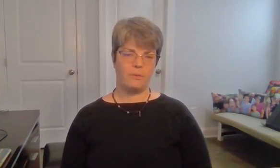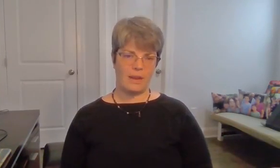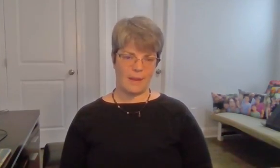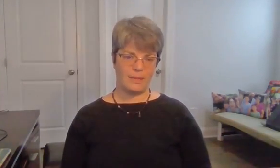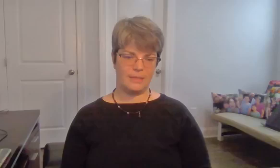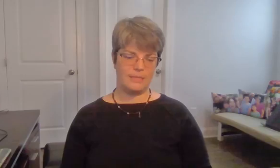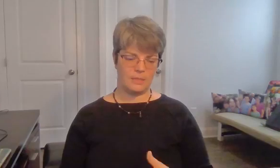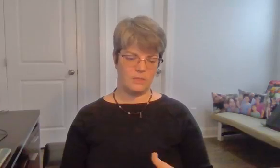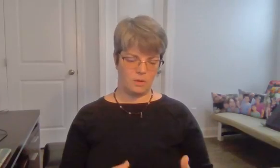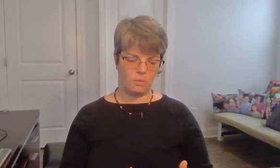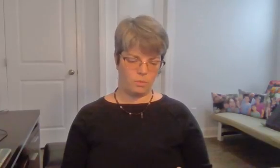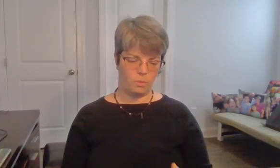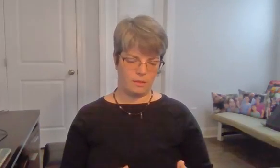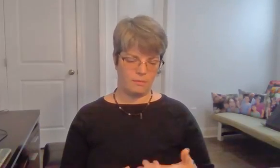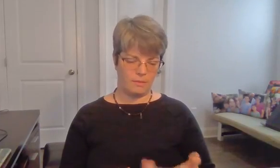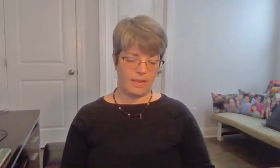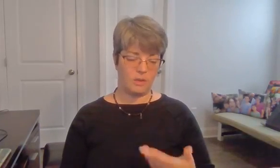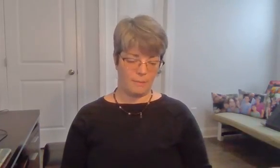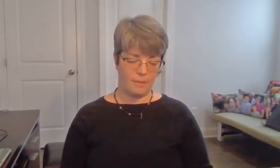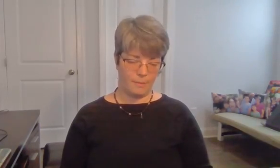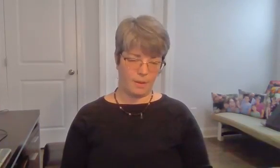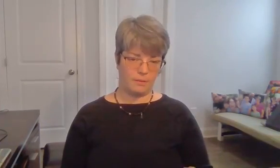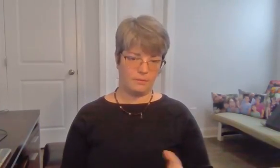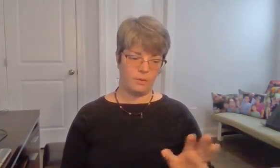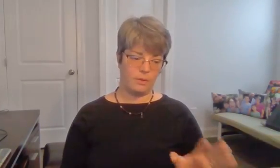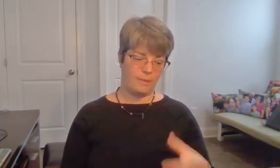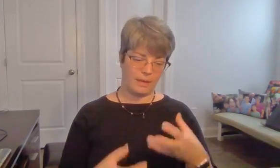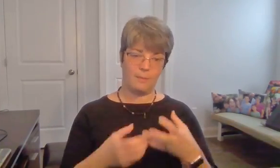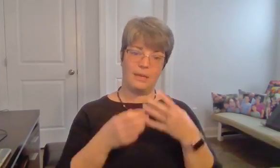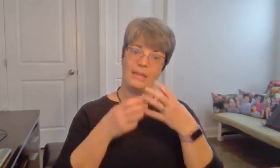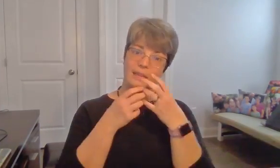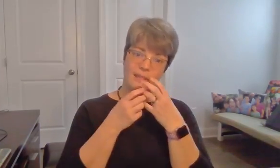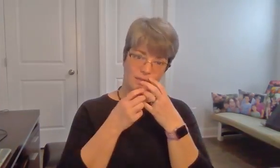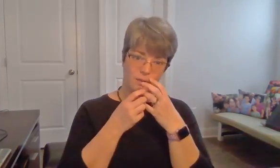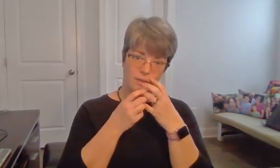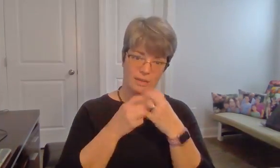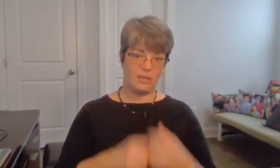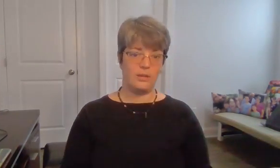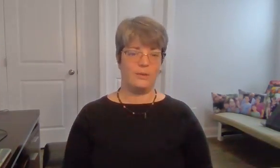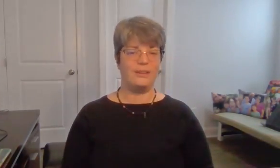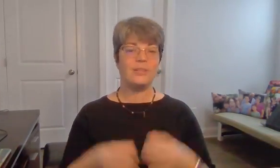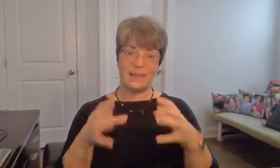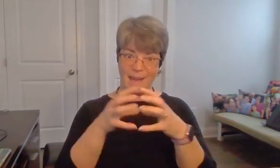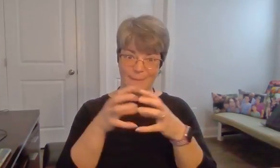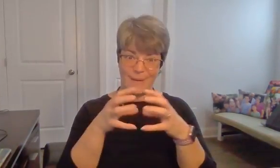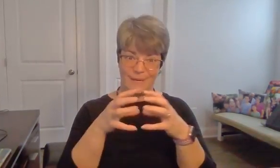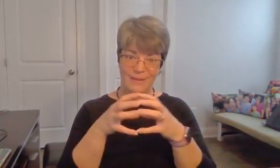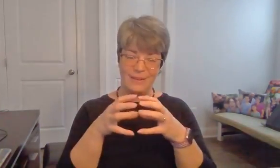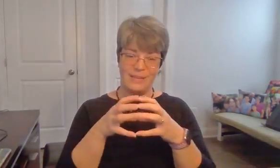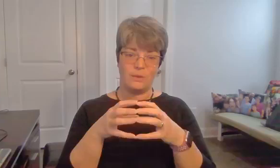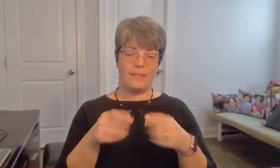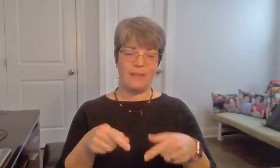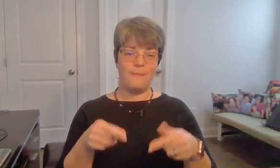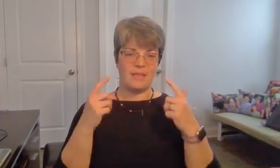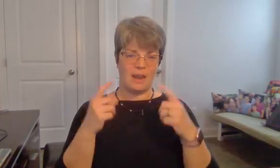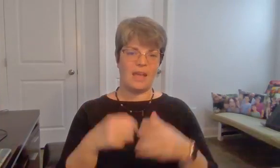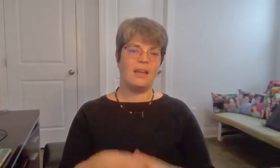what happens is, when they drop the ball or they pick it up and eat it, they start looking at you, and you say, "Get the ball." So when they make that eye